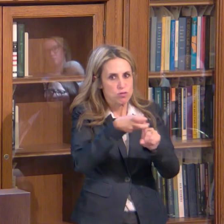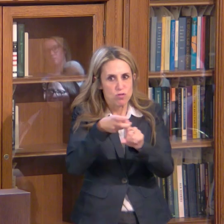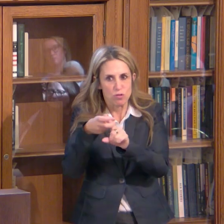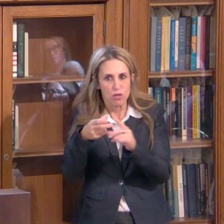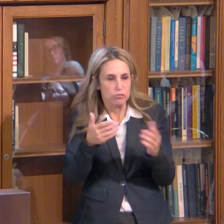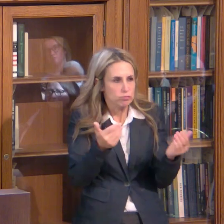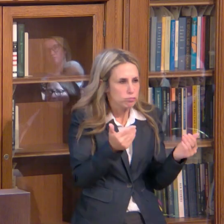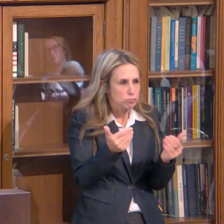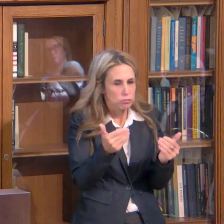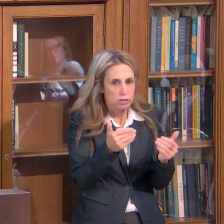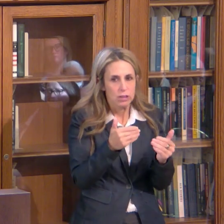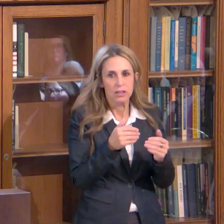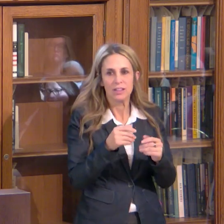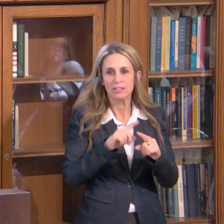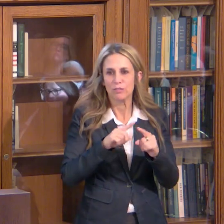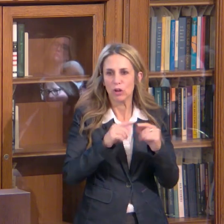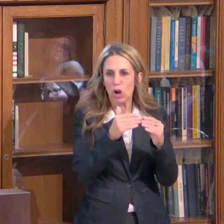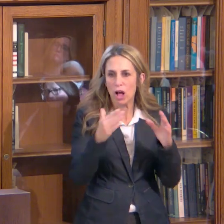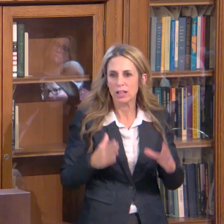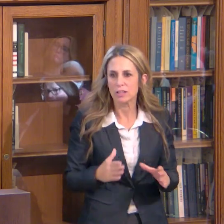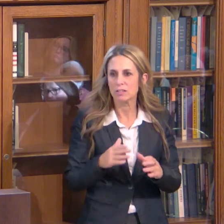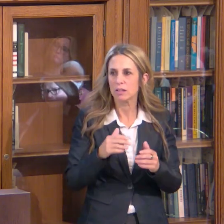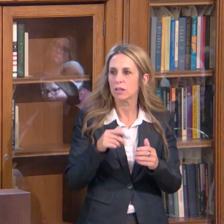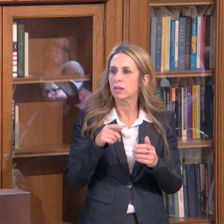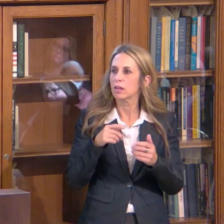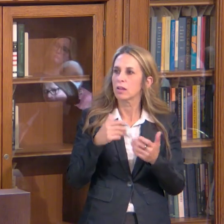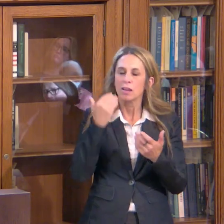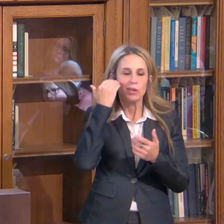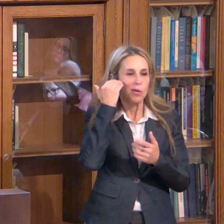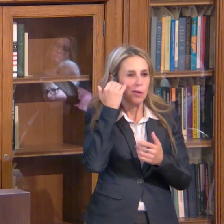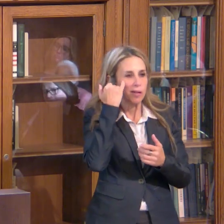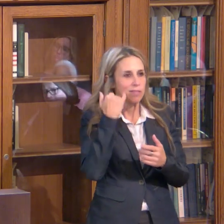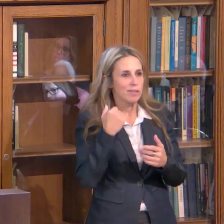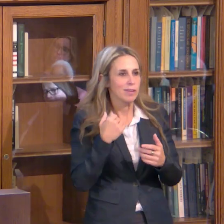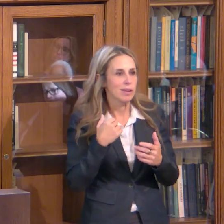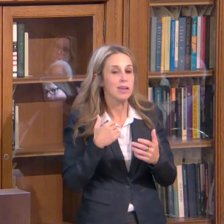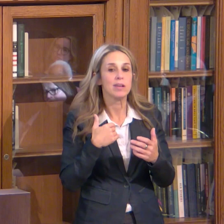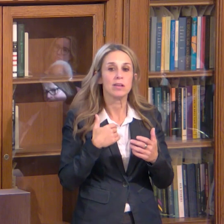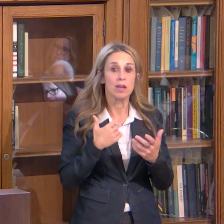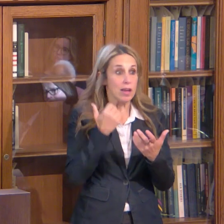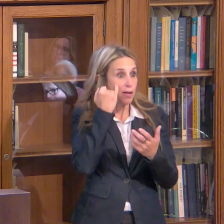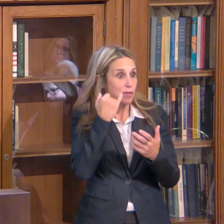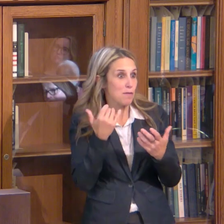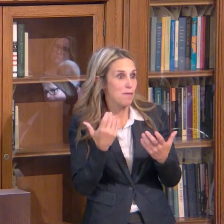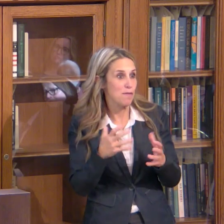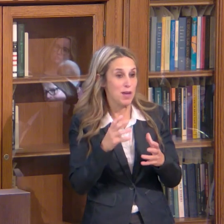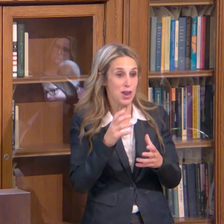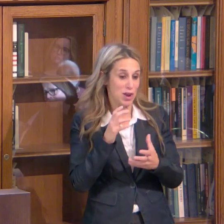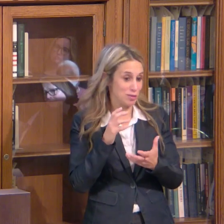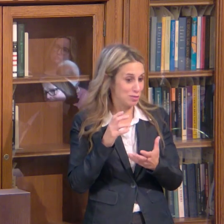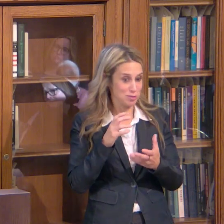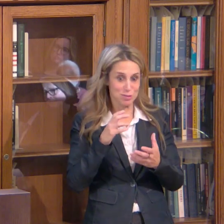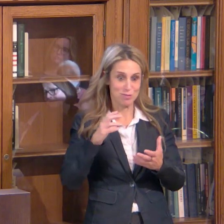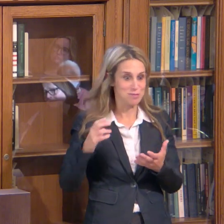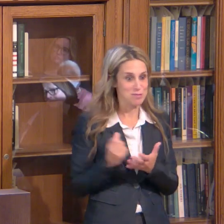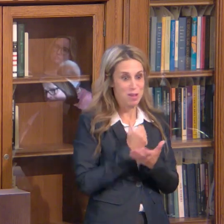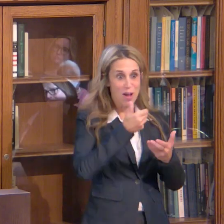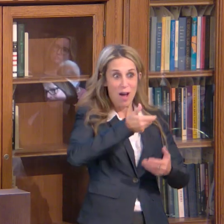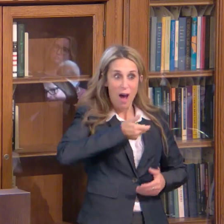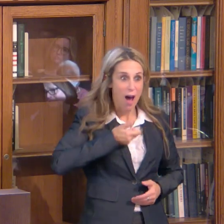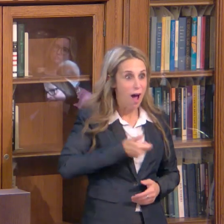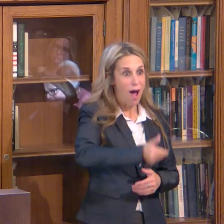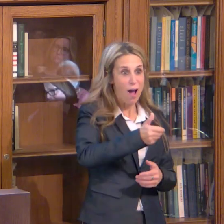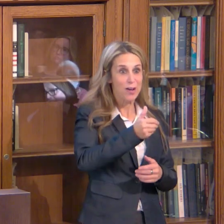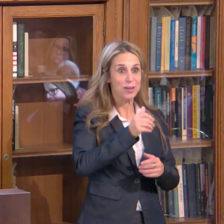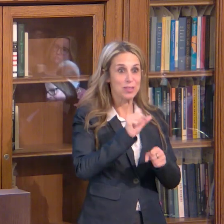you were trying to seal the deal you got a lunch or breakfast or dinner uh with Professor Franklin I I told him the story I didn't